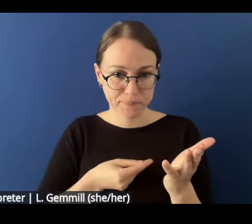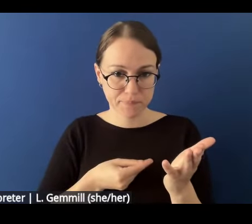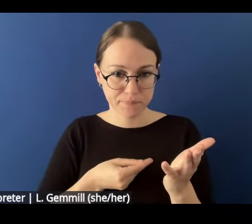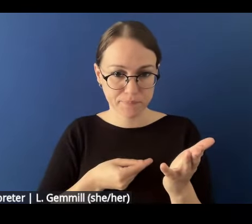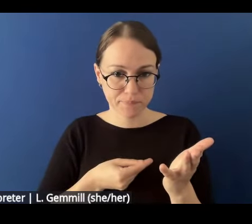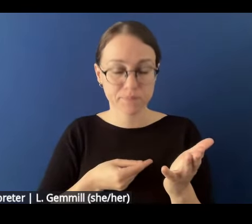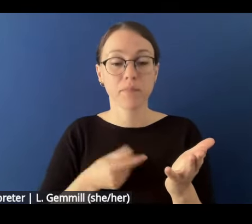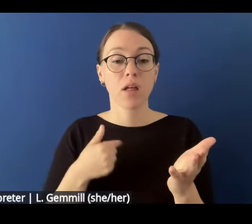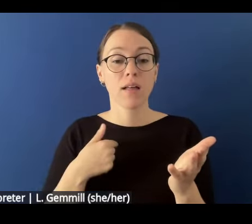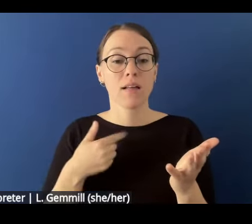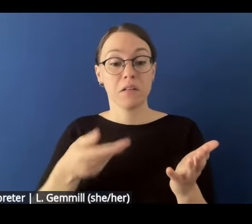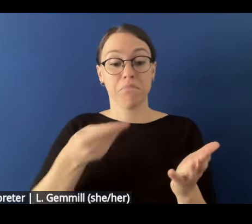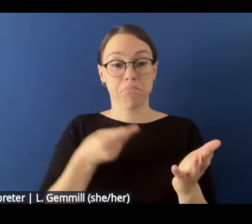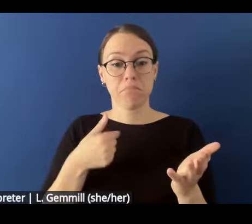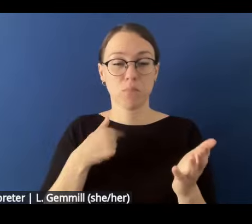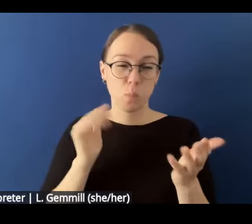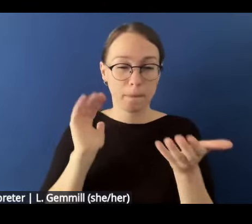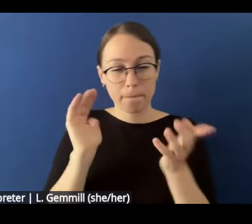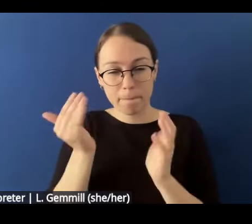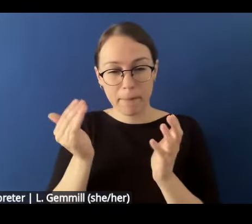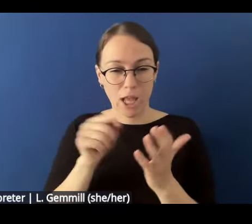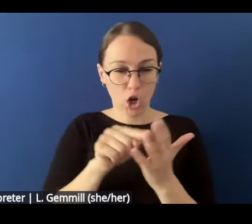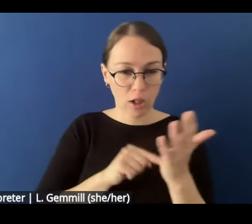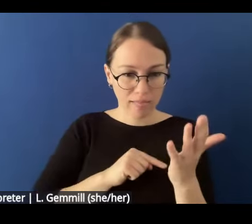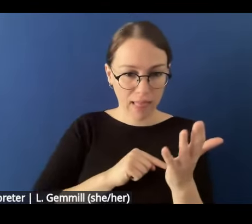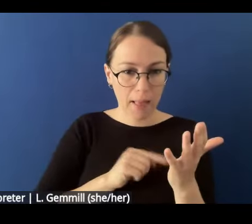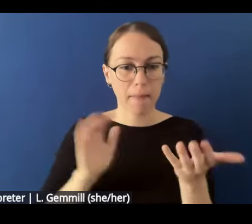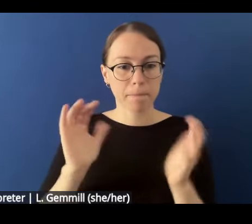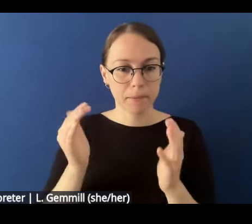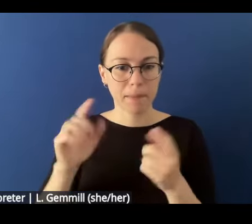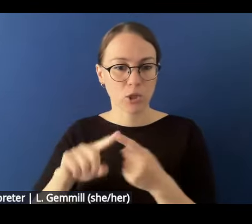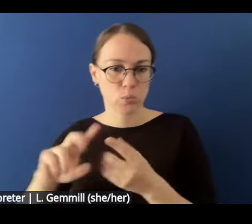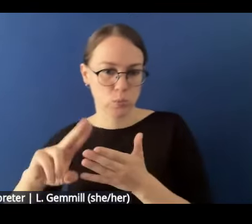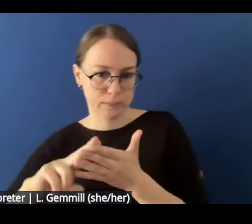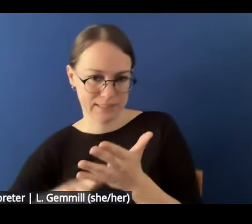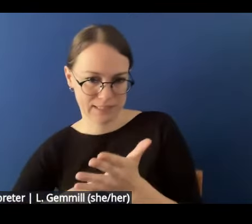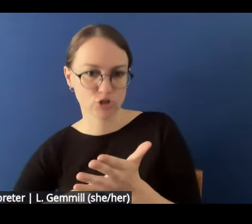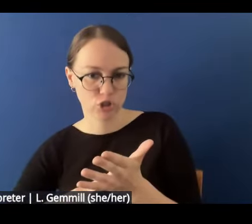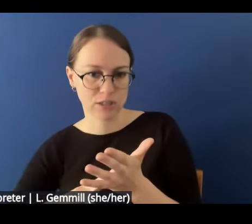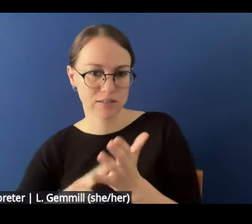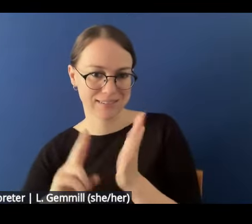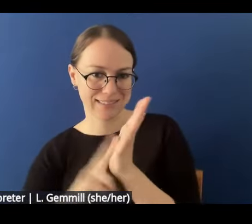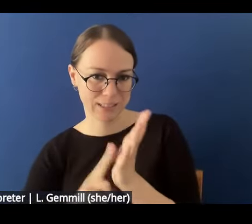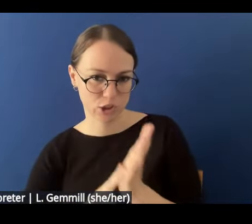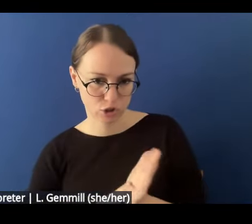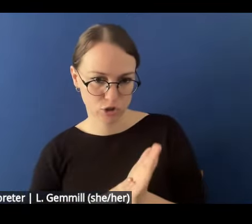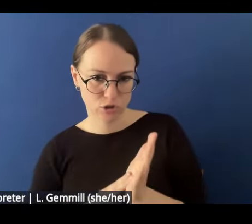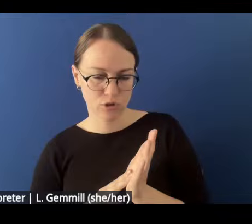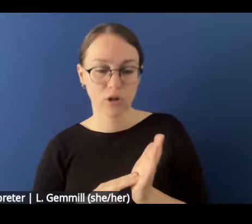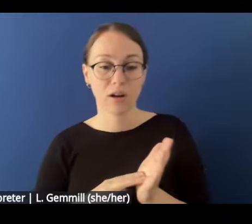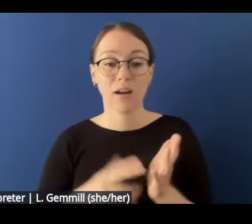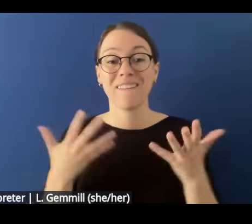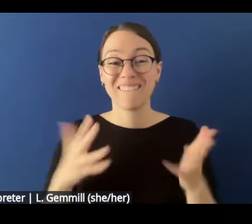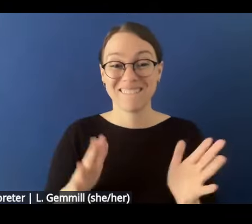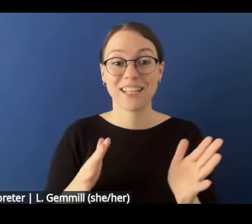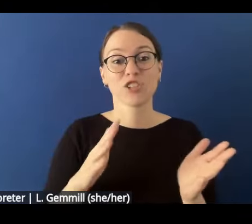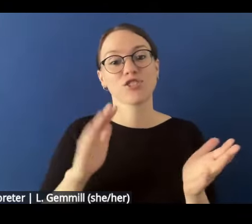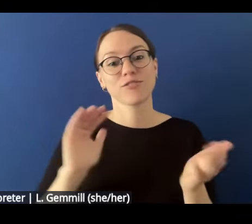compared them to the petition's signature, and then compared it to the signatures exemplar that was